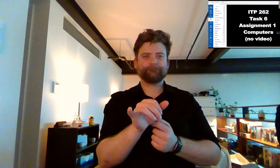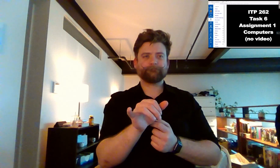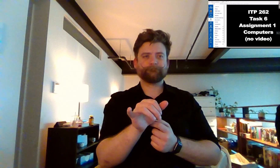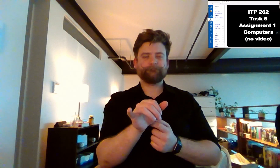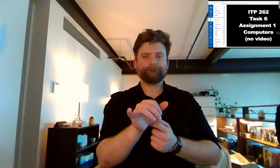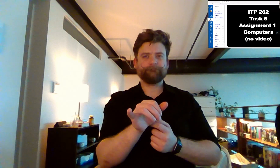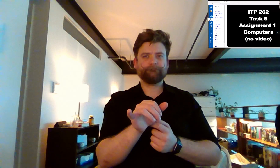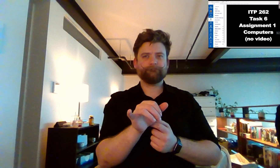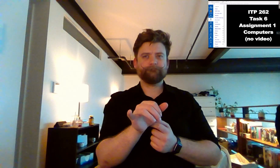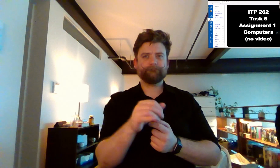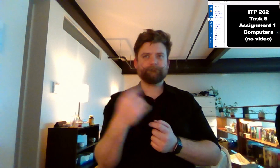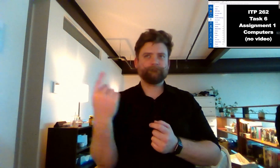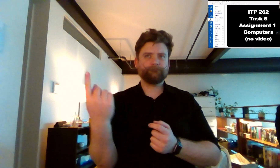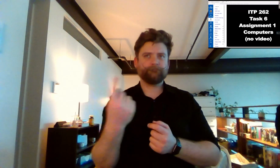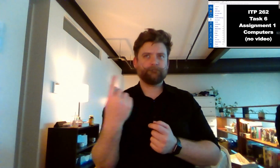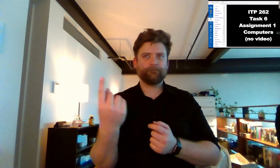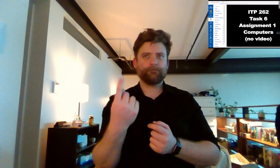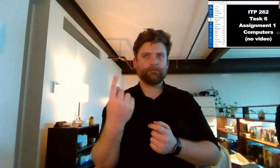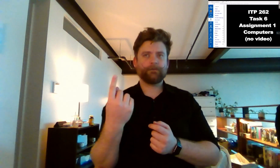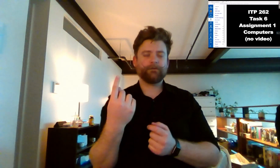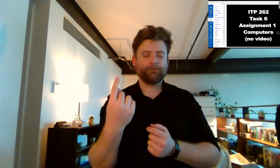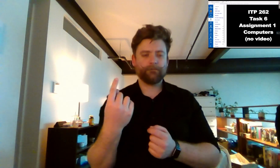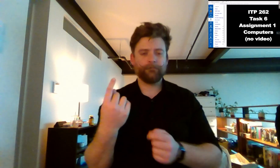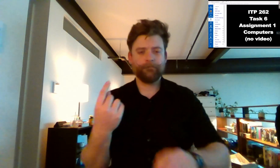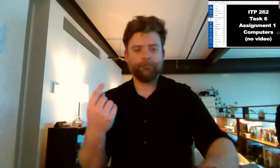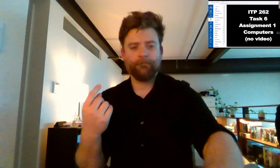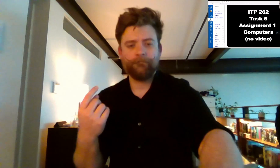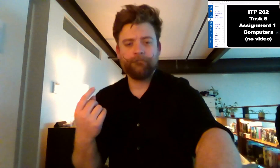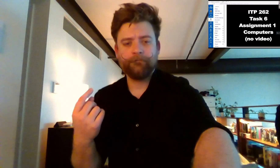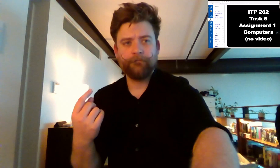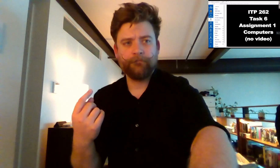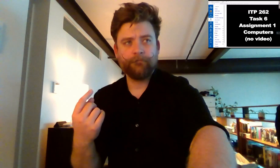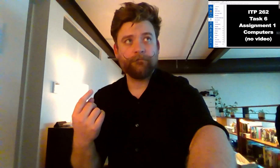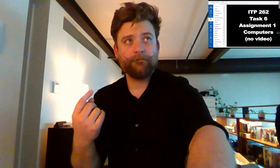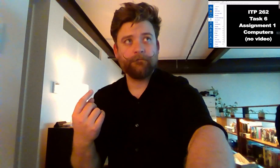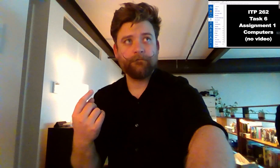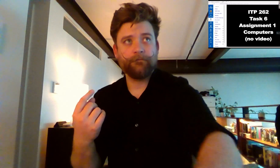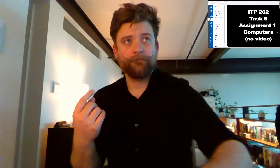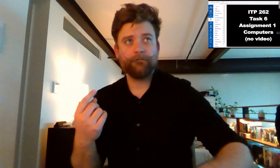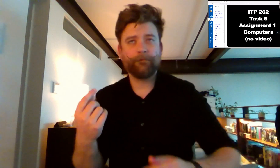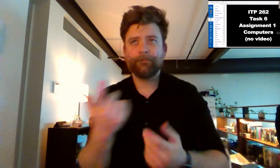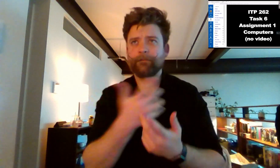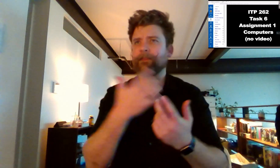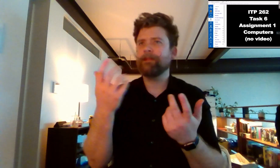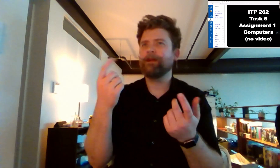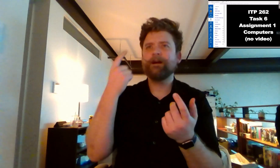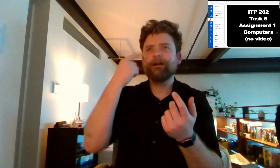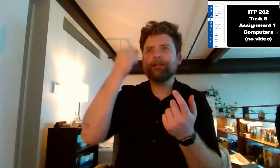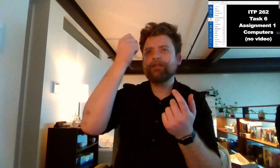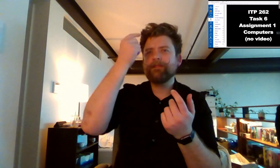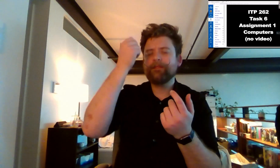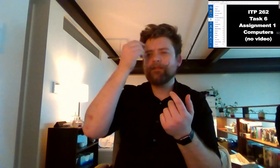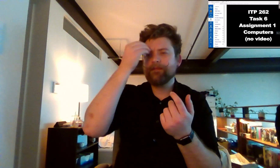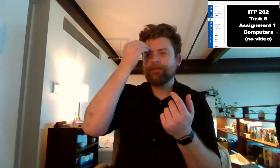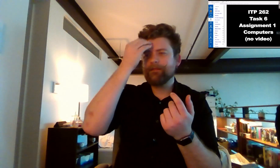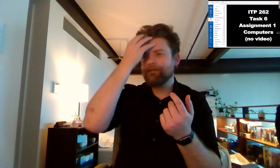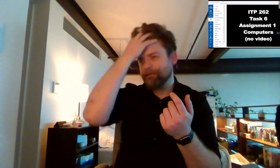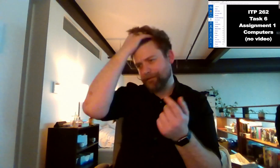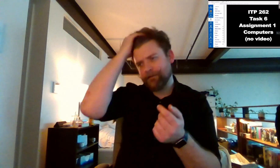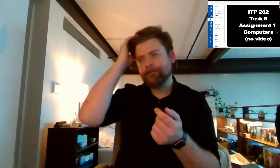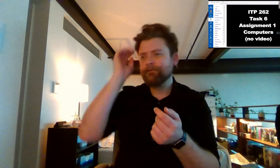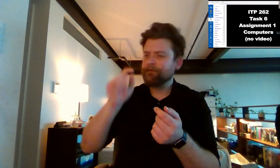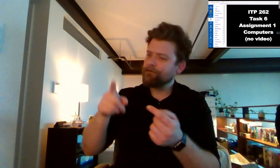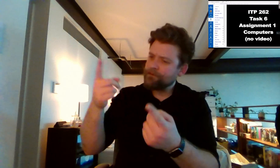There's some new stuff, and we'll go over that also. I couldn't hear the question. You are paying attention to my lecture,